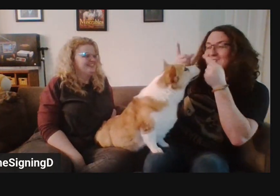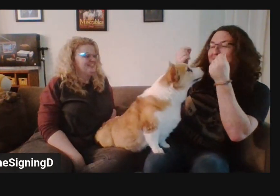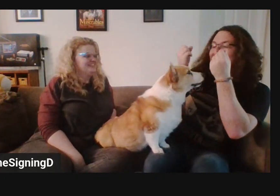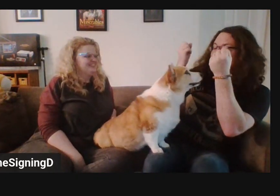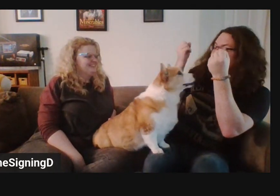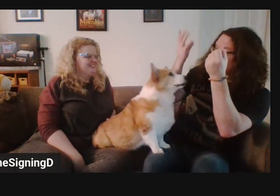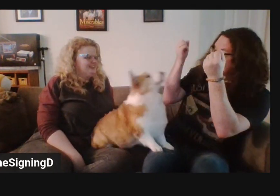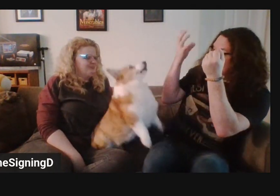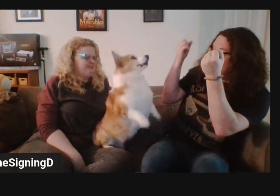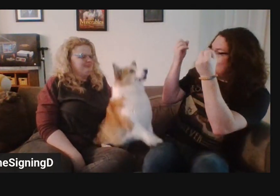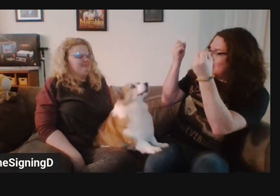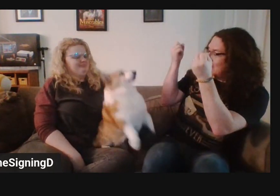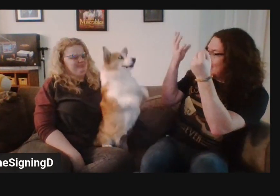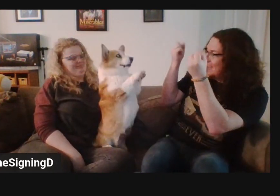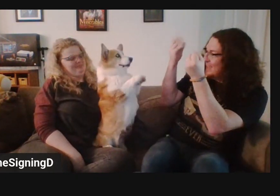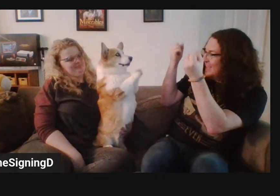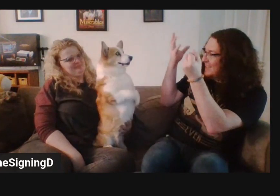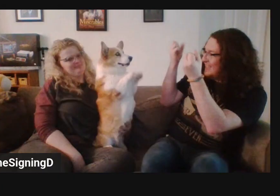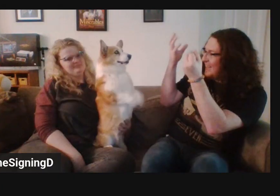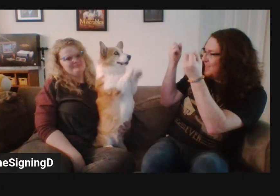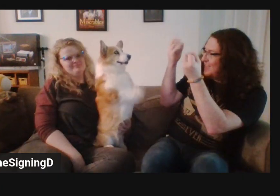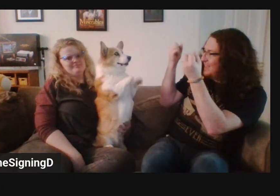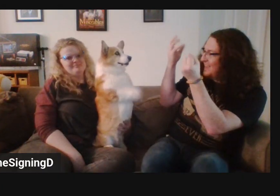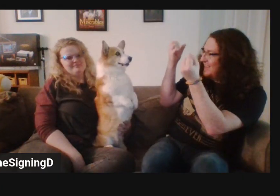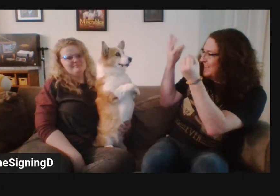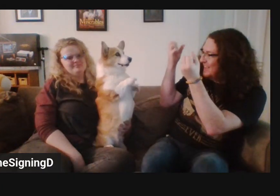and that's her doing. Can we do sign language?